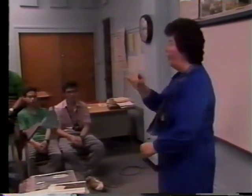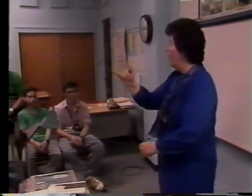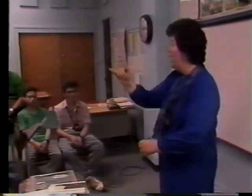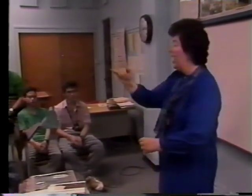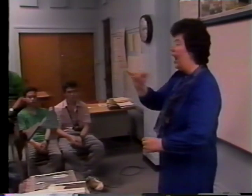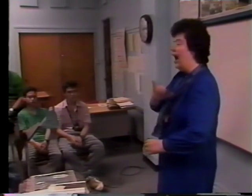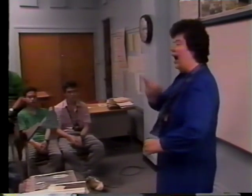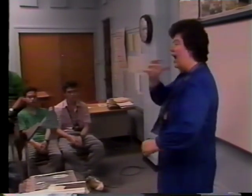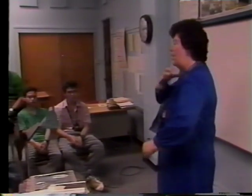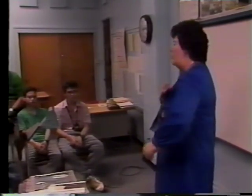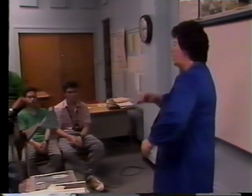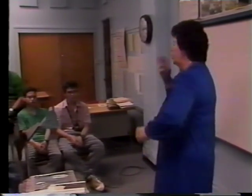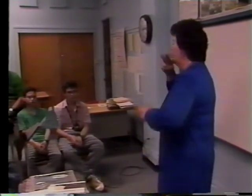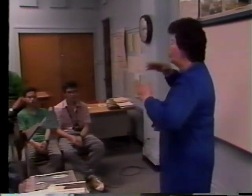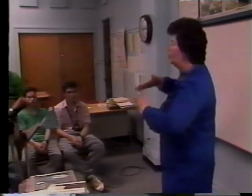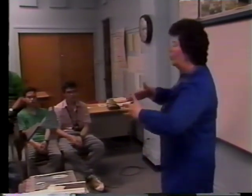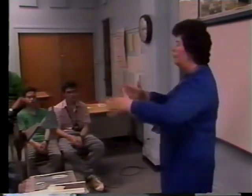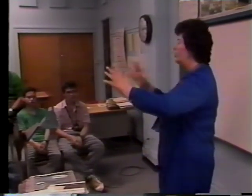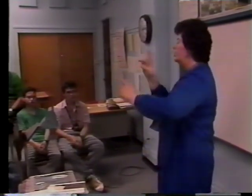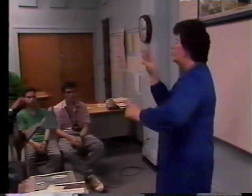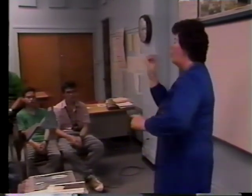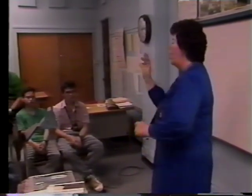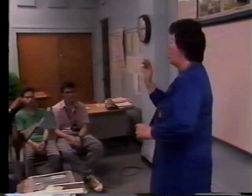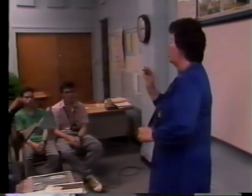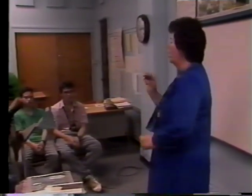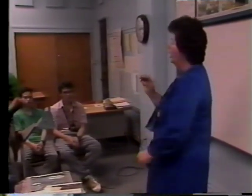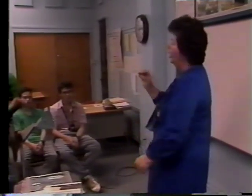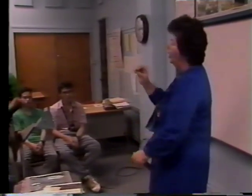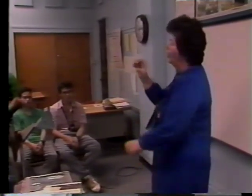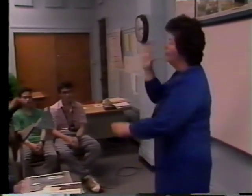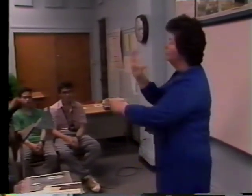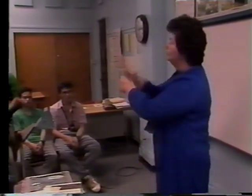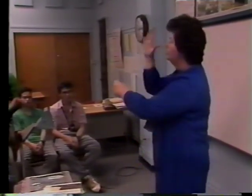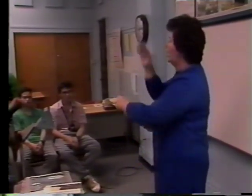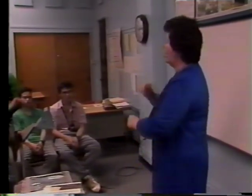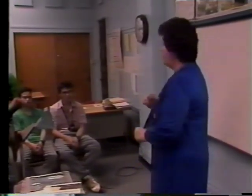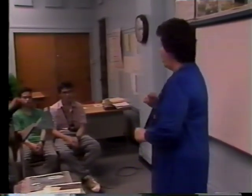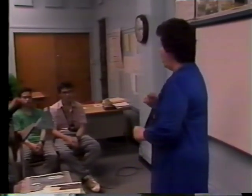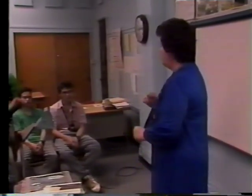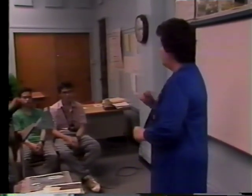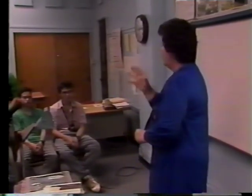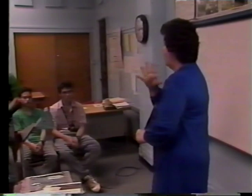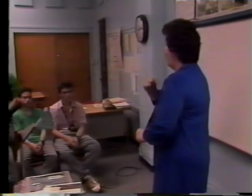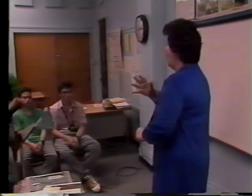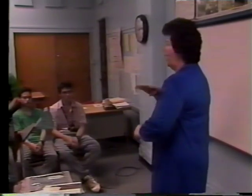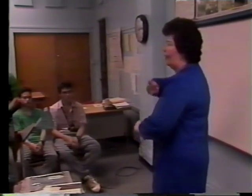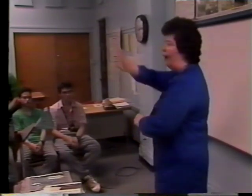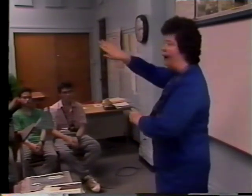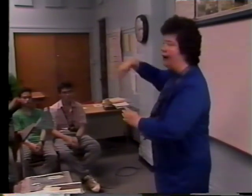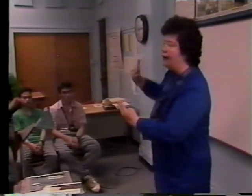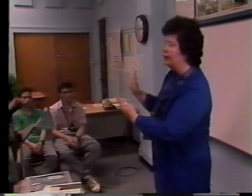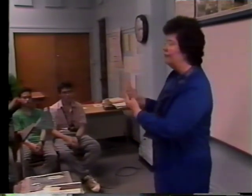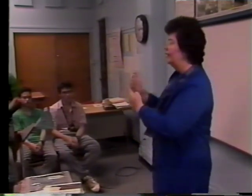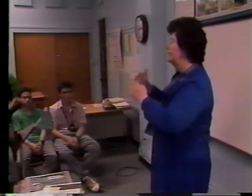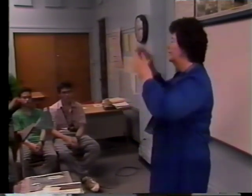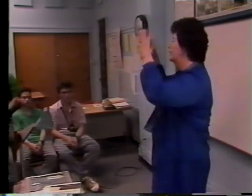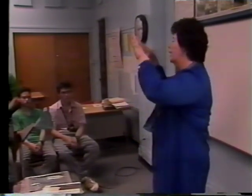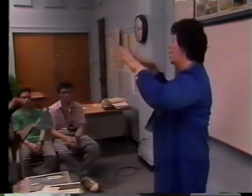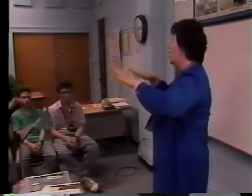Or, I wish the rivers were soda pop and all of the